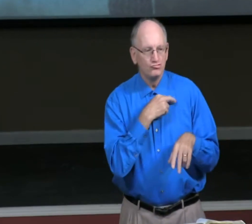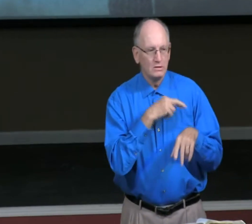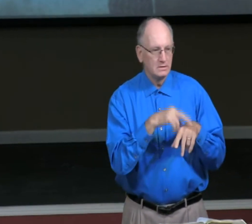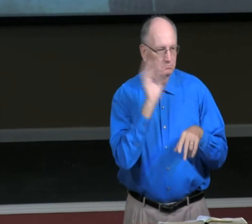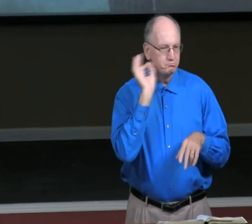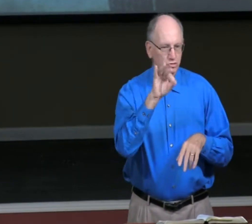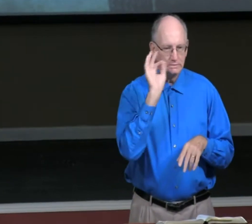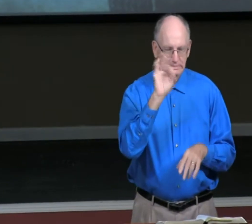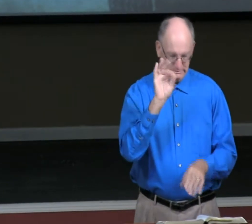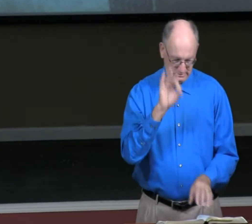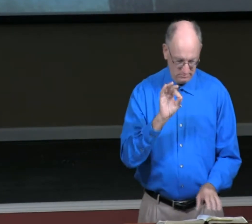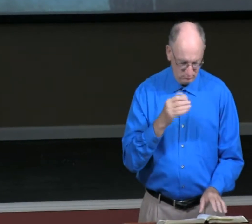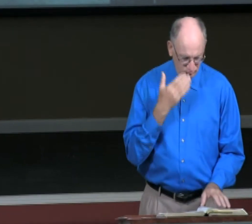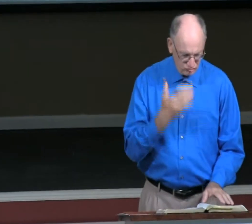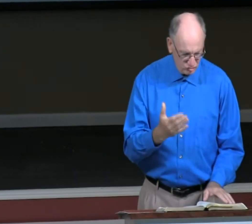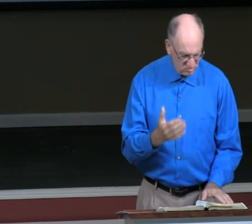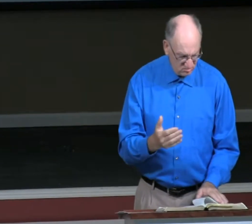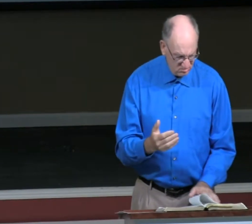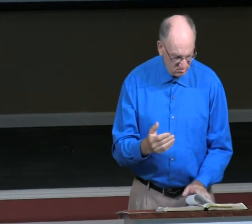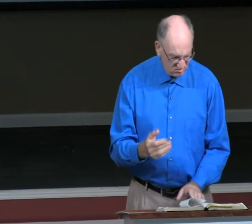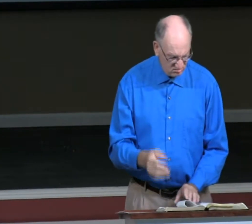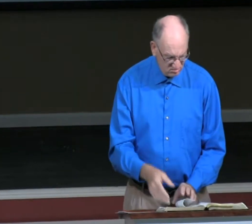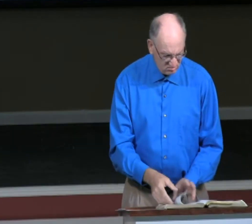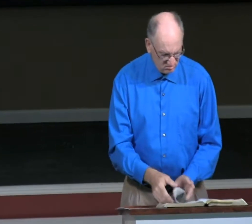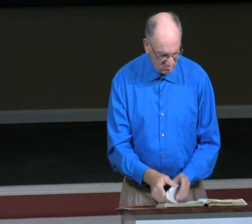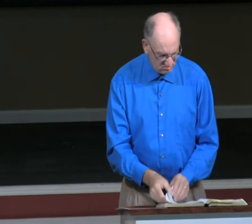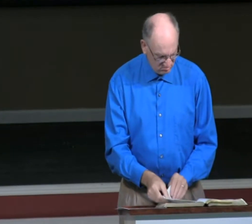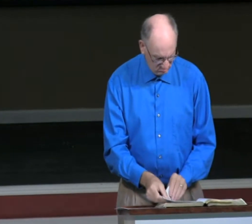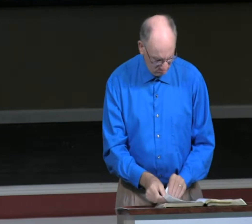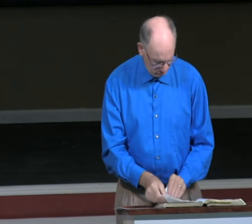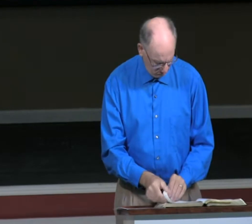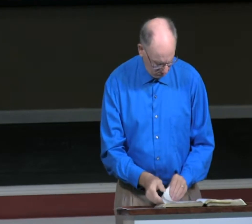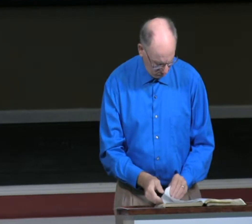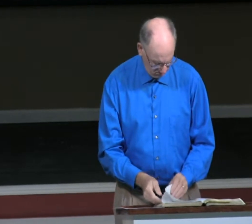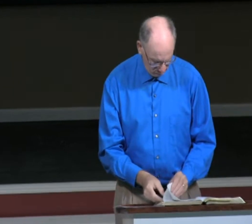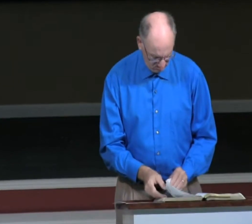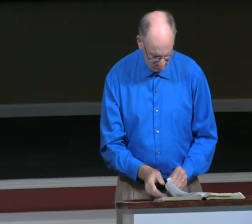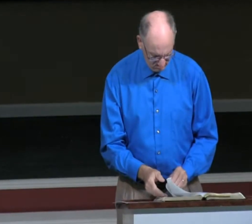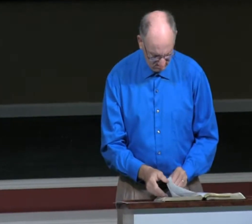past couple months. Pastor has been preaching and it's been really good.